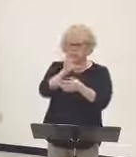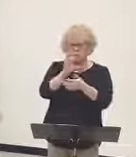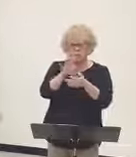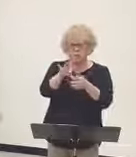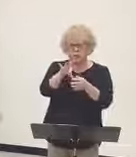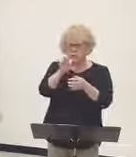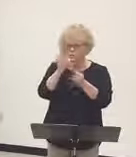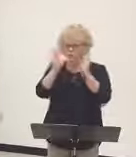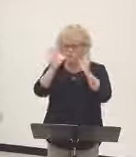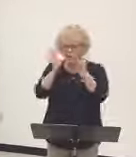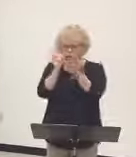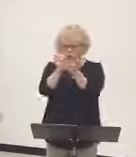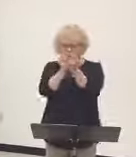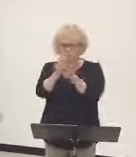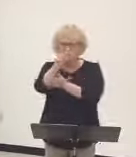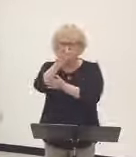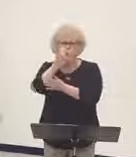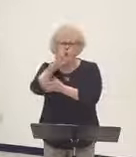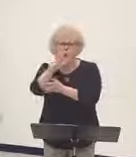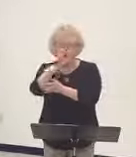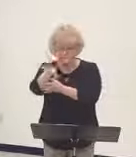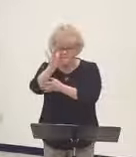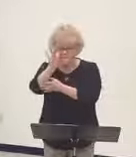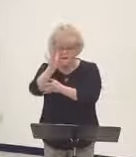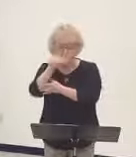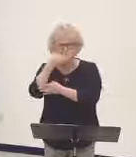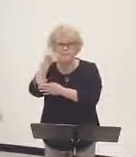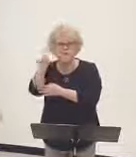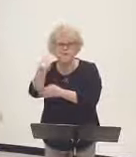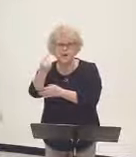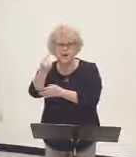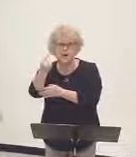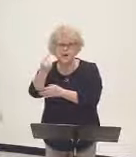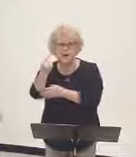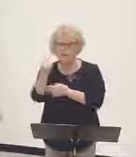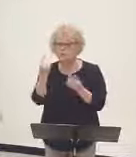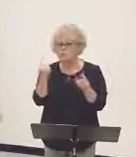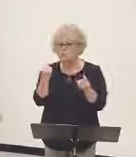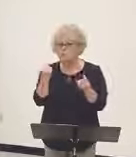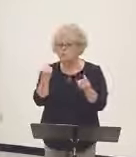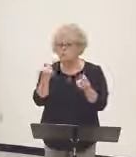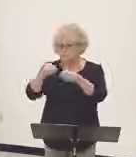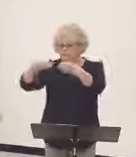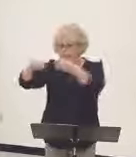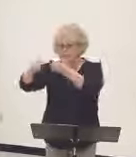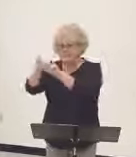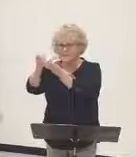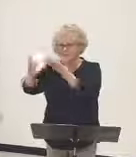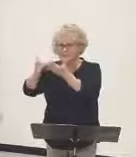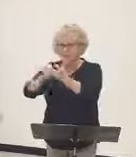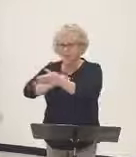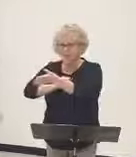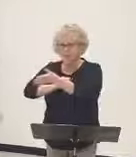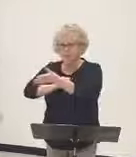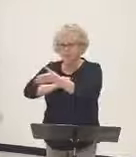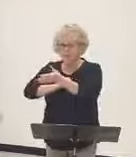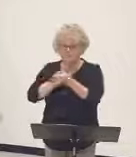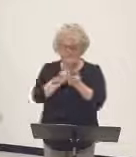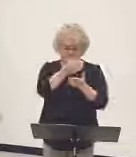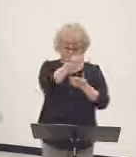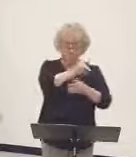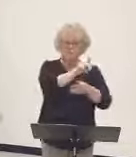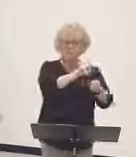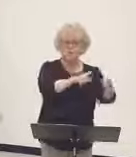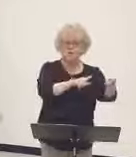pearls. When he finds a pearl of great price, he goes and sells all that he has and